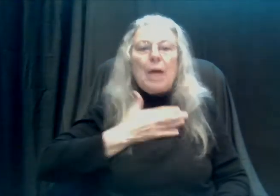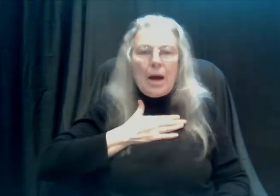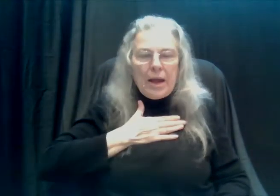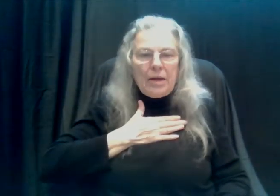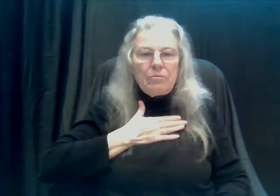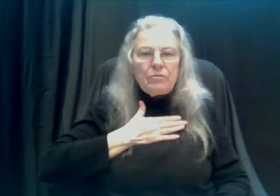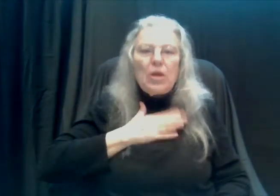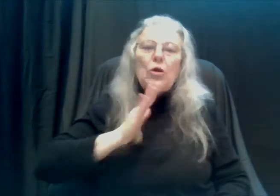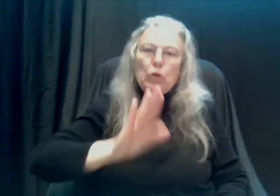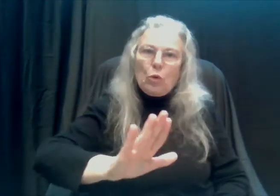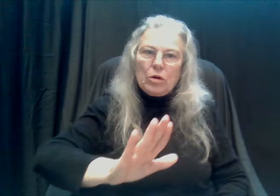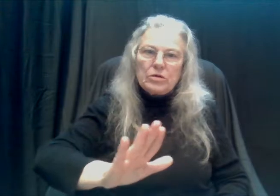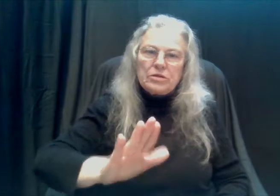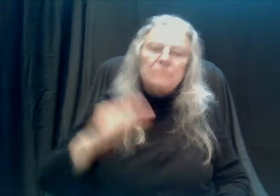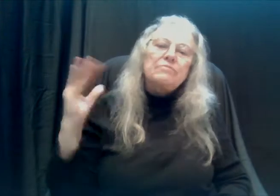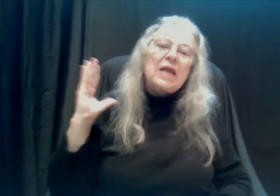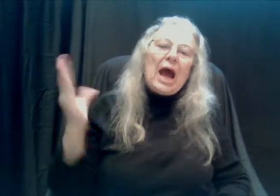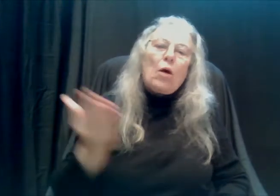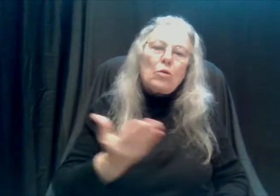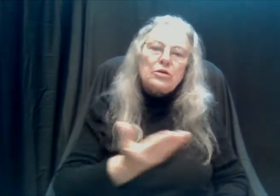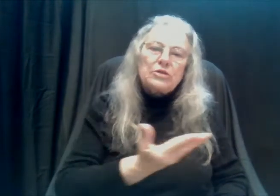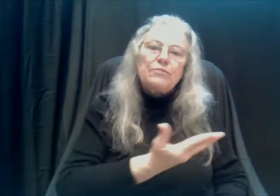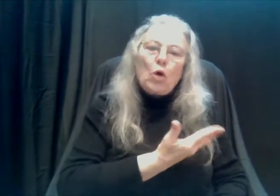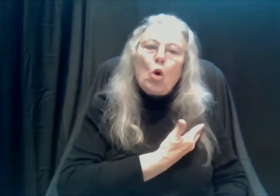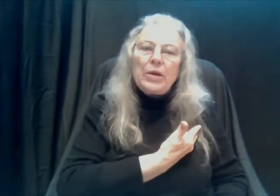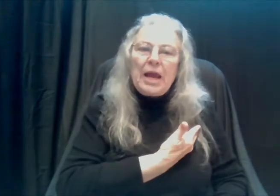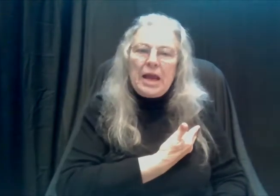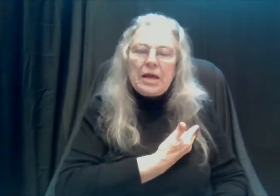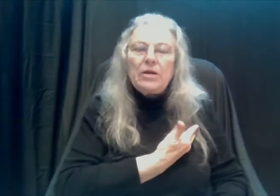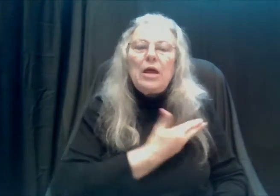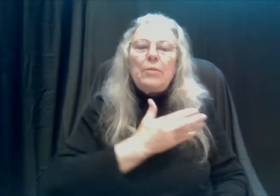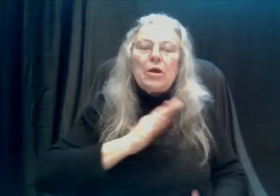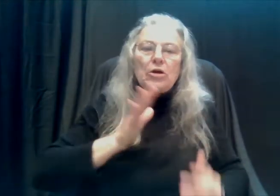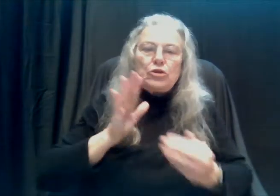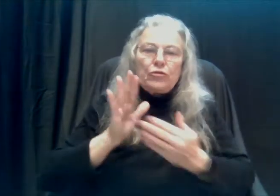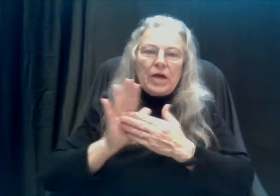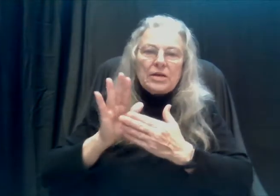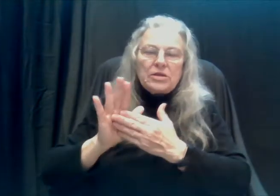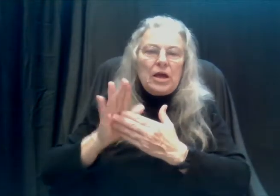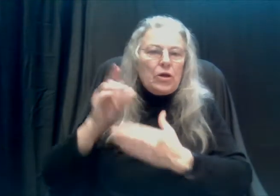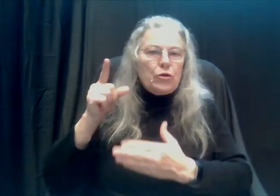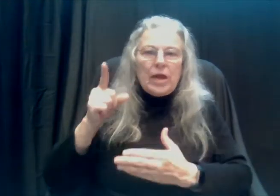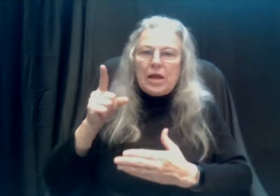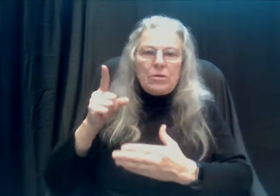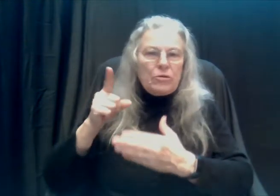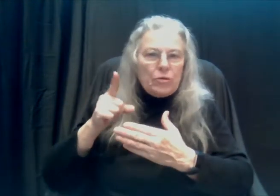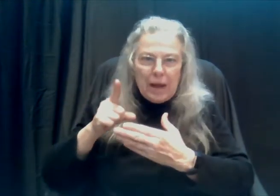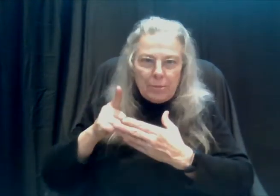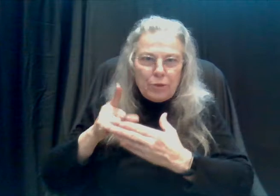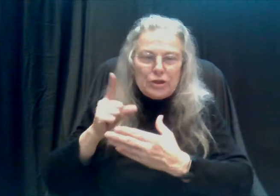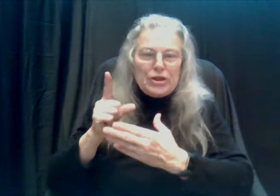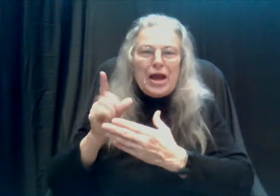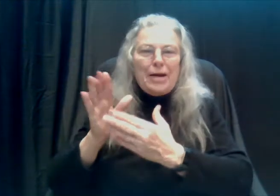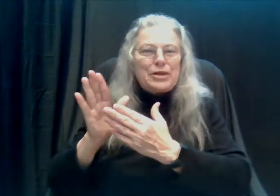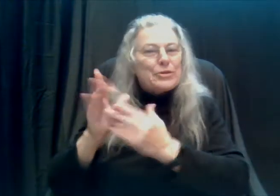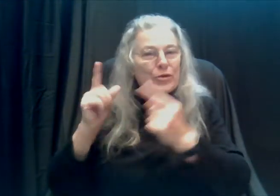My, yours, ours, open hand, because you can't push the objects with your